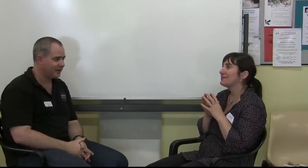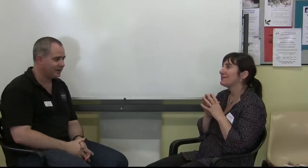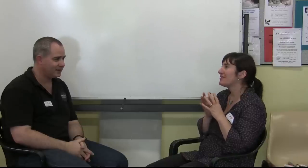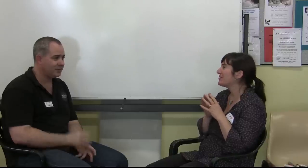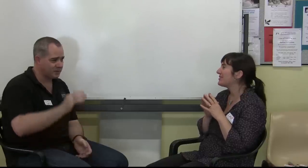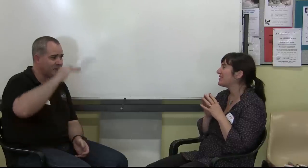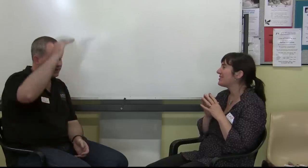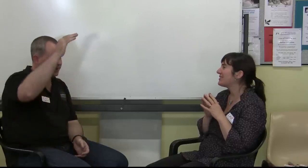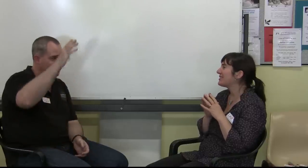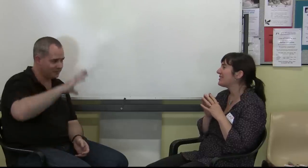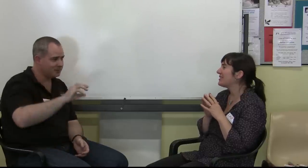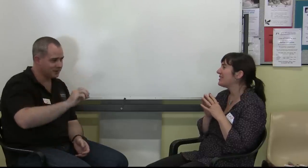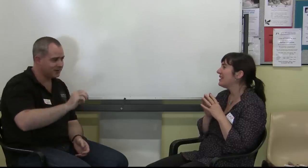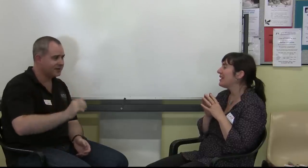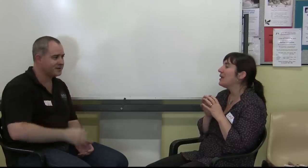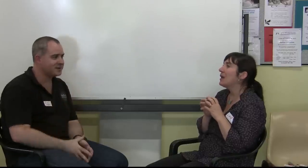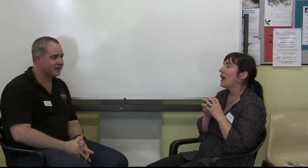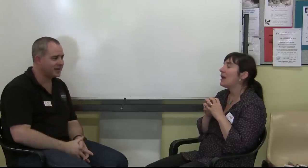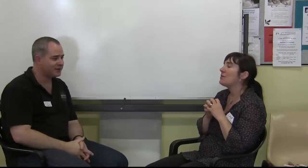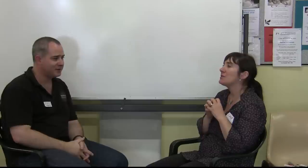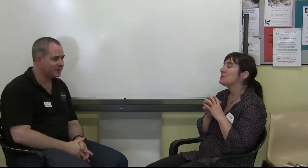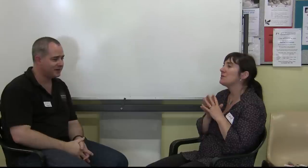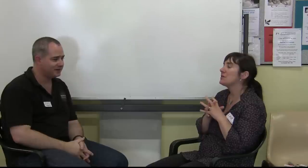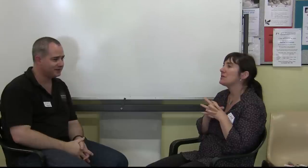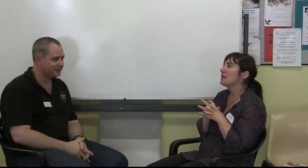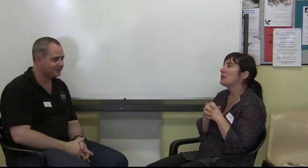Well, that might be a big step. Is there a specific action? Yeah. A specific step.